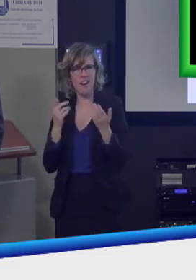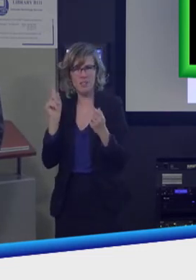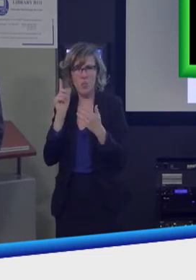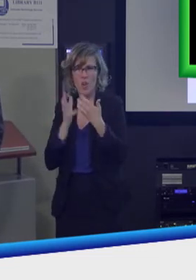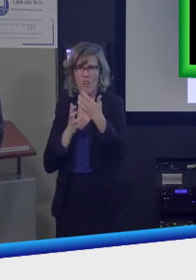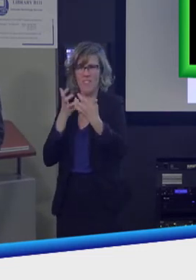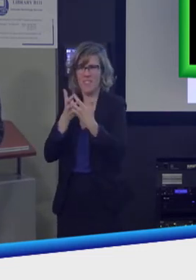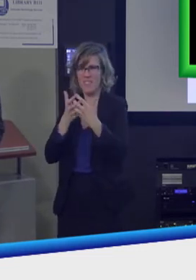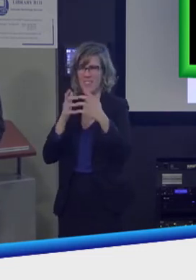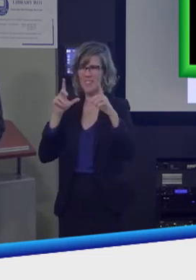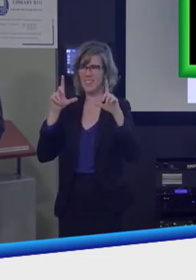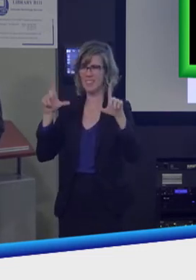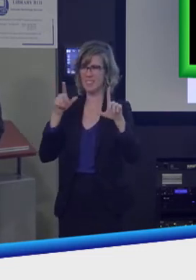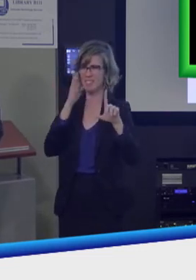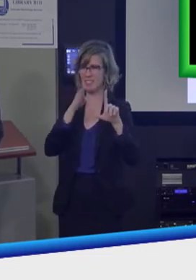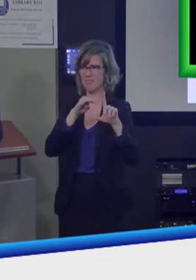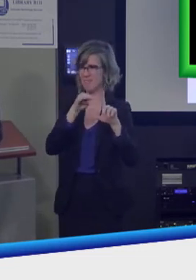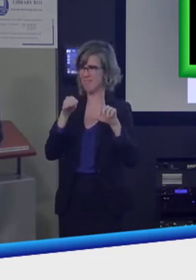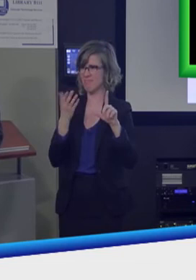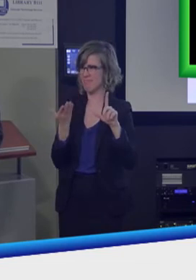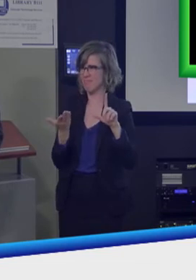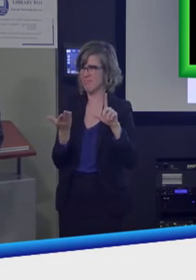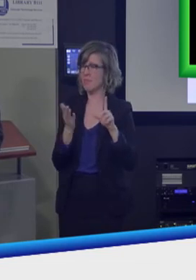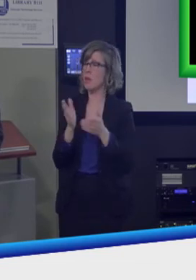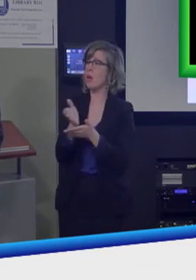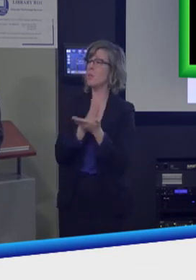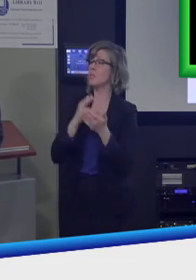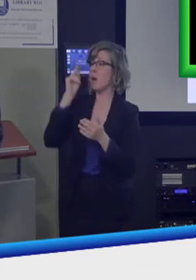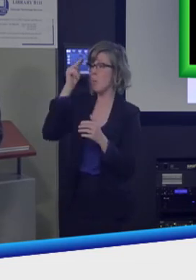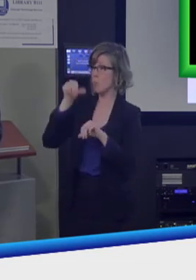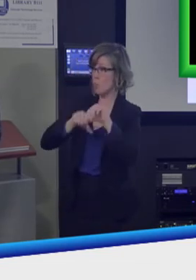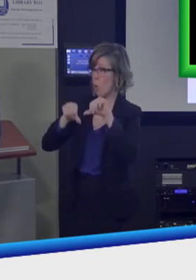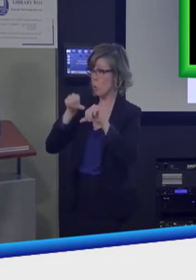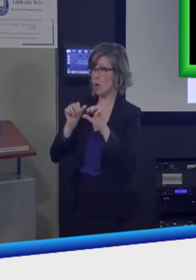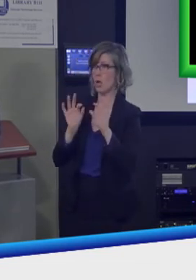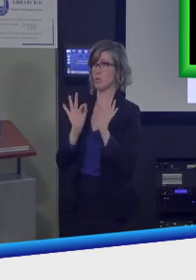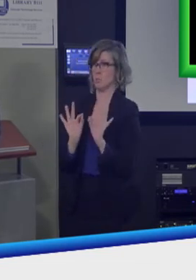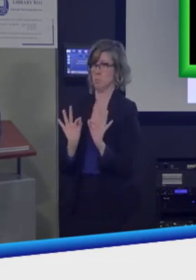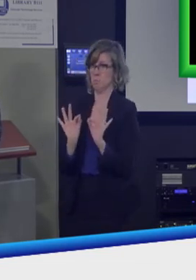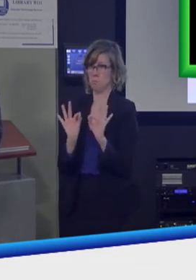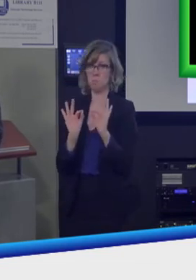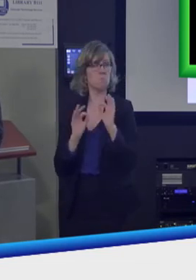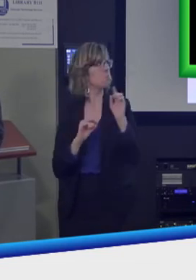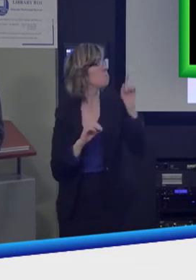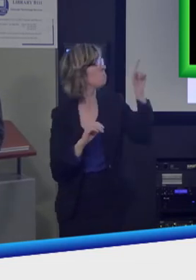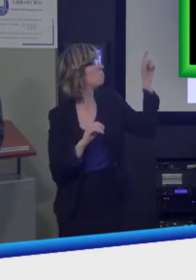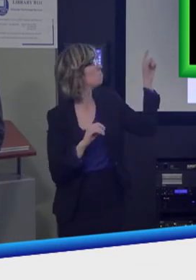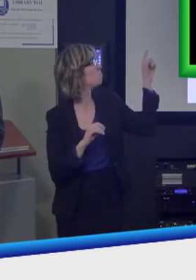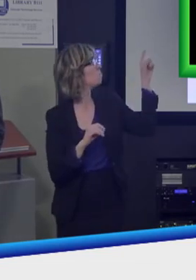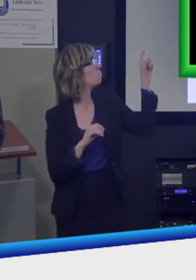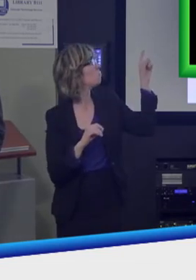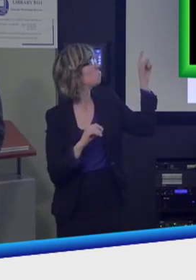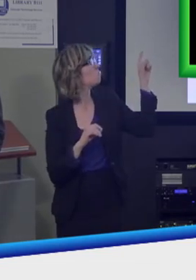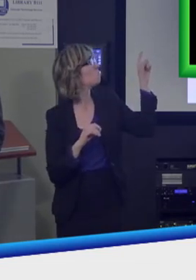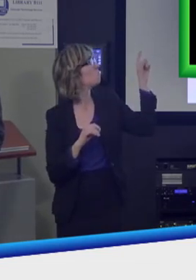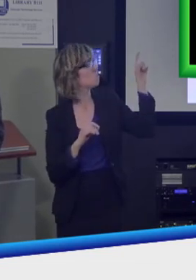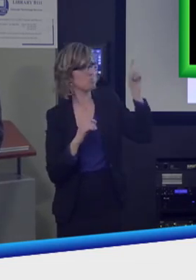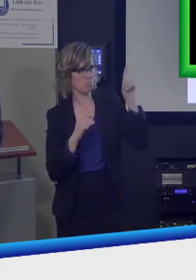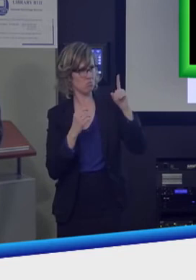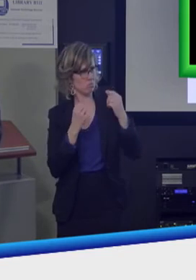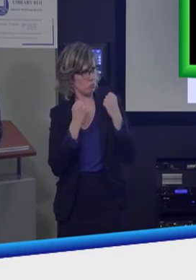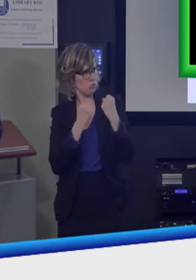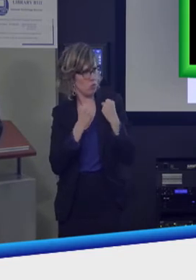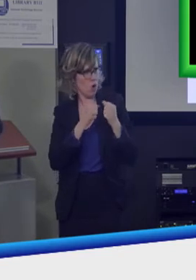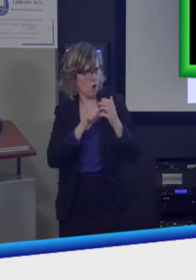Well, there's some neuroscience that fits very much up in this corner where a lot of the emphasis is